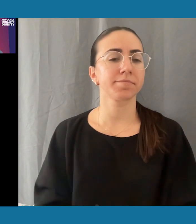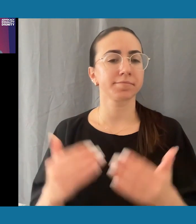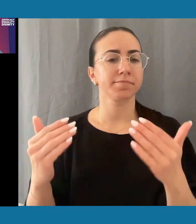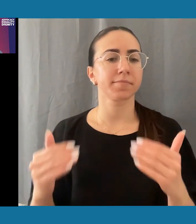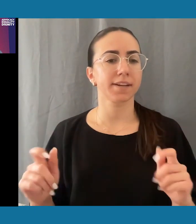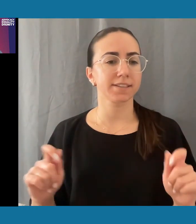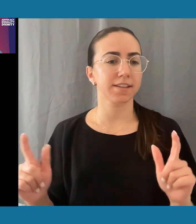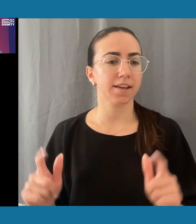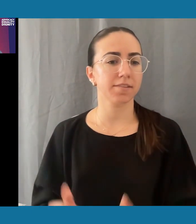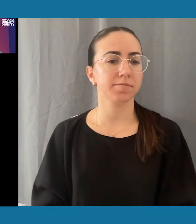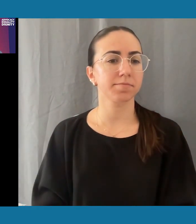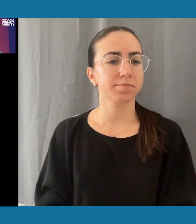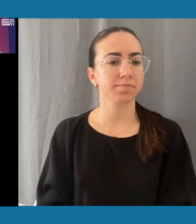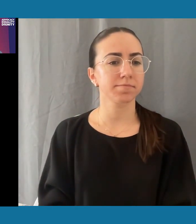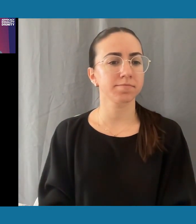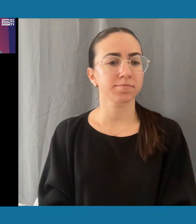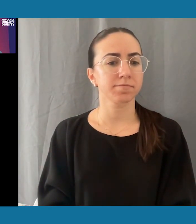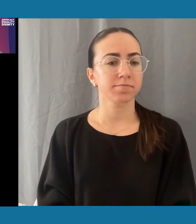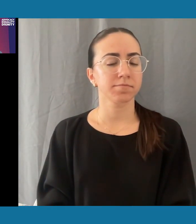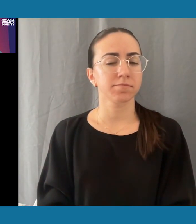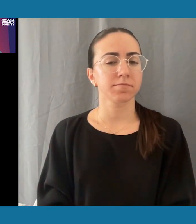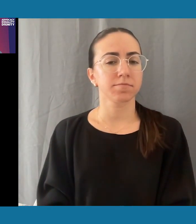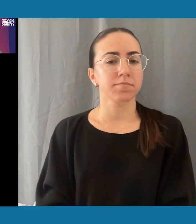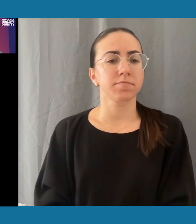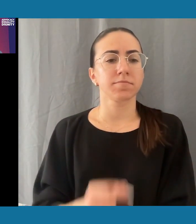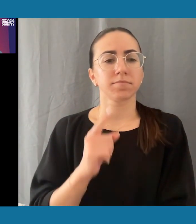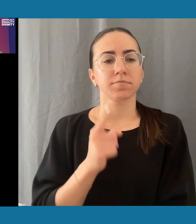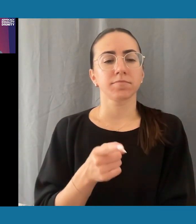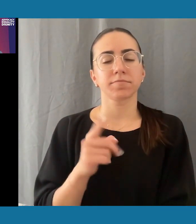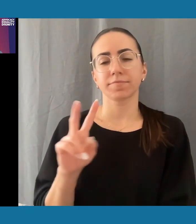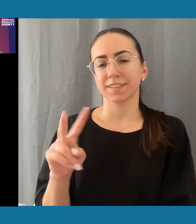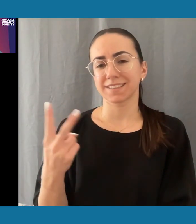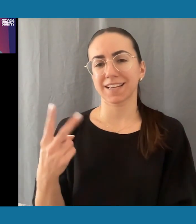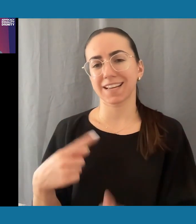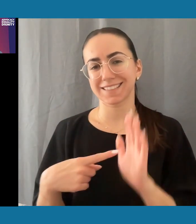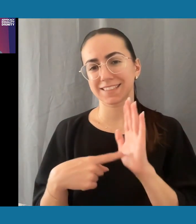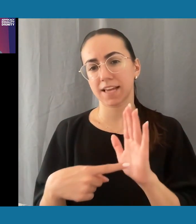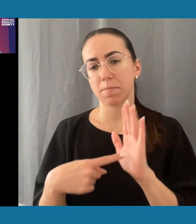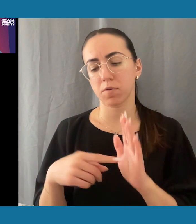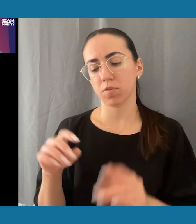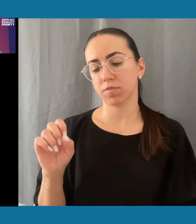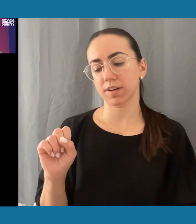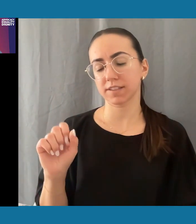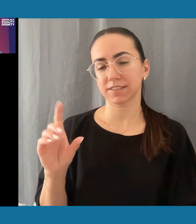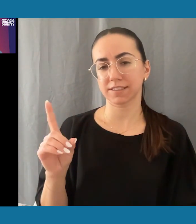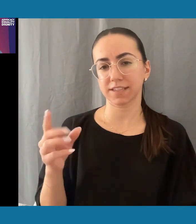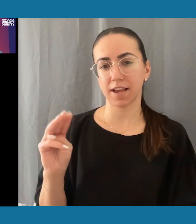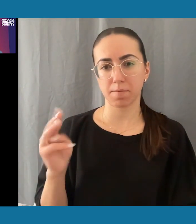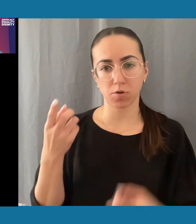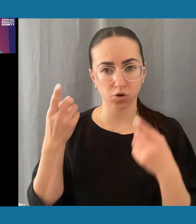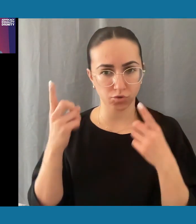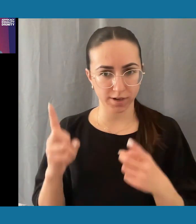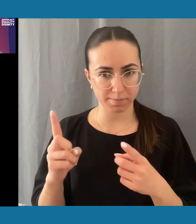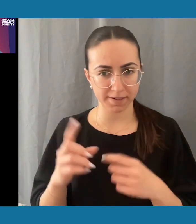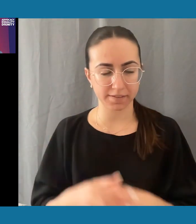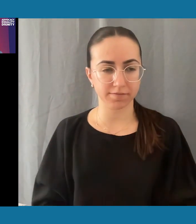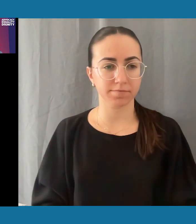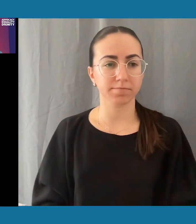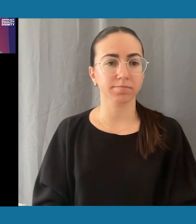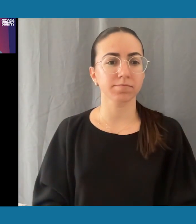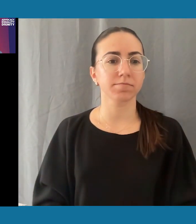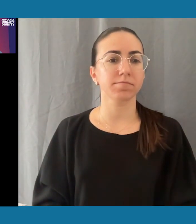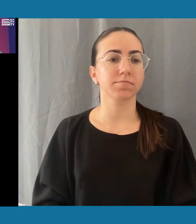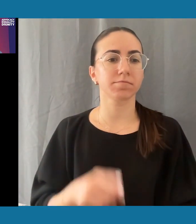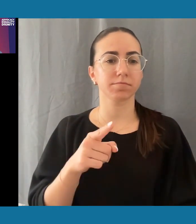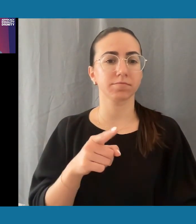So this is a second sample SDM agreement. This is one using pictures. And I like to